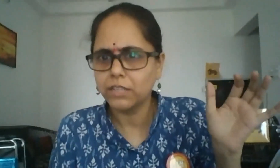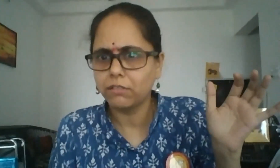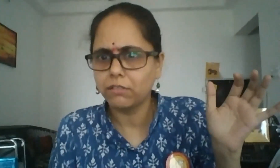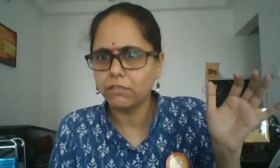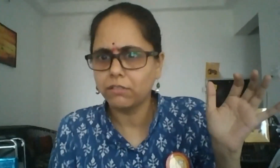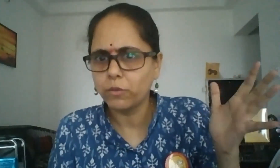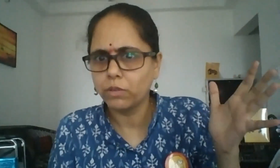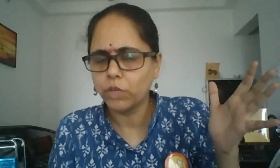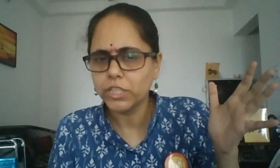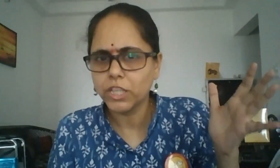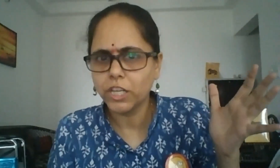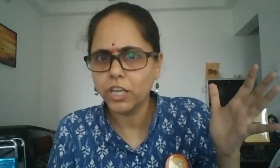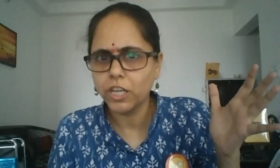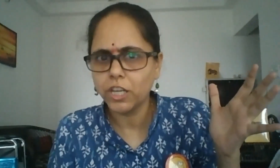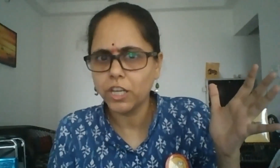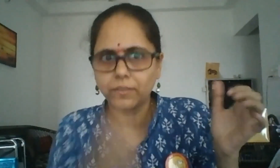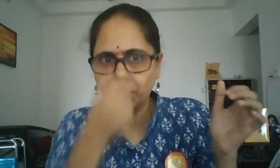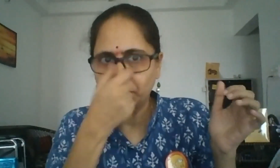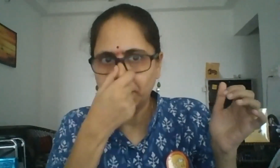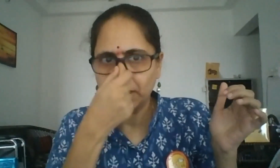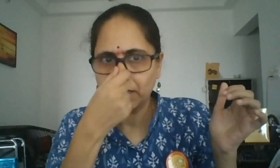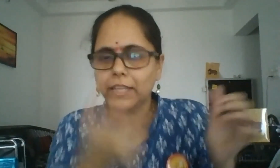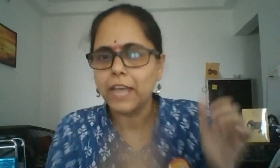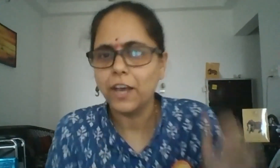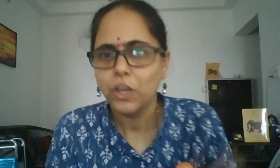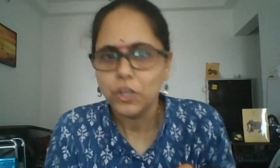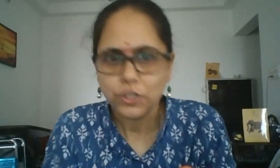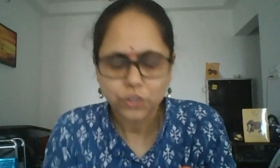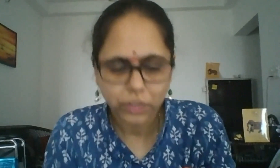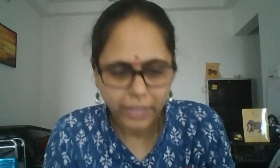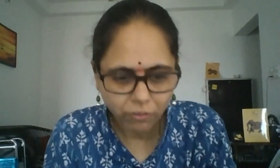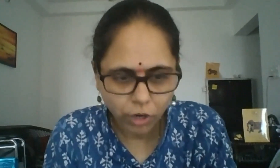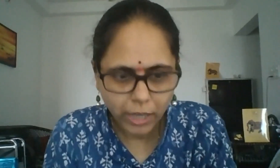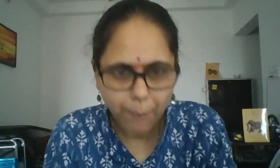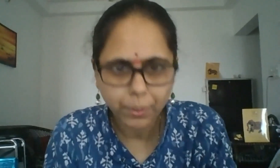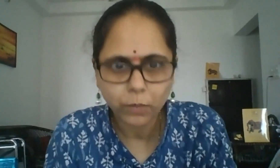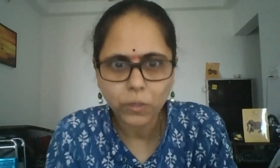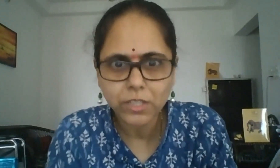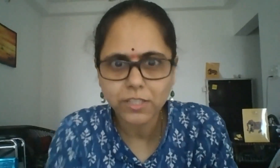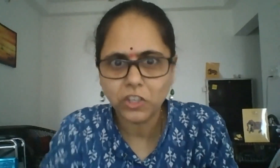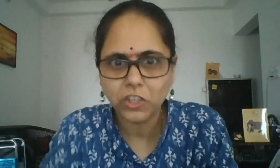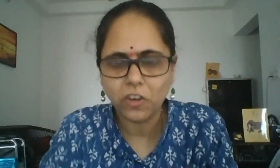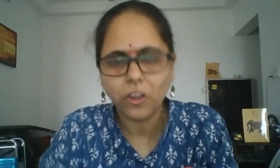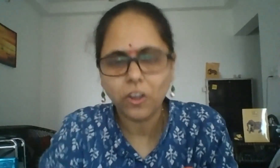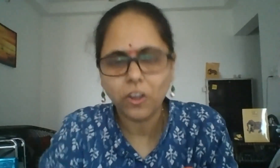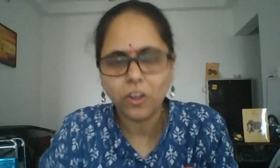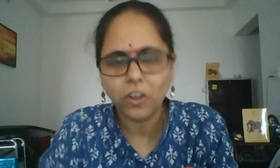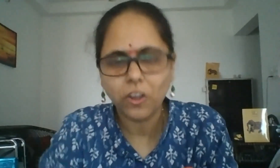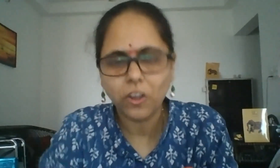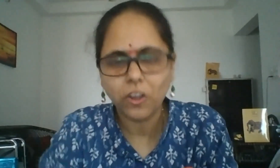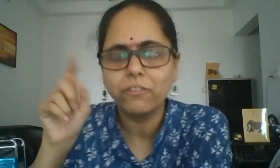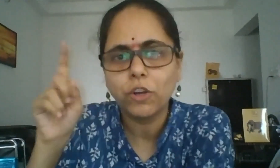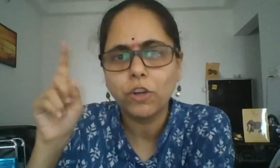Is my voice clear? yes ma'am Yeah. So then what happened was, on one day we went